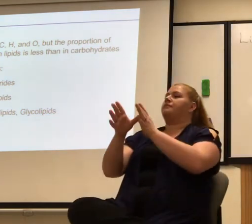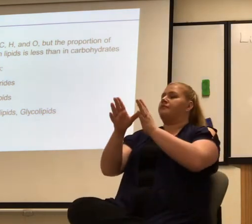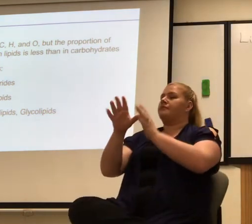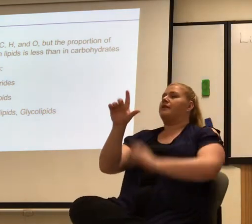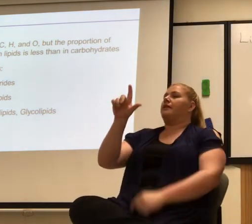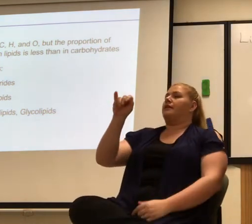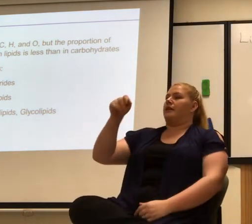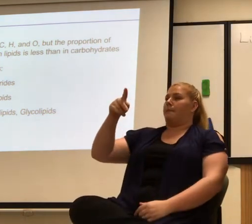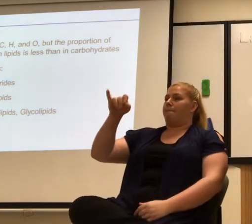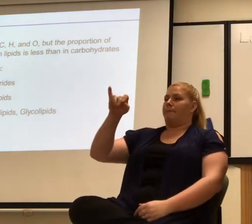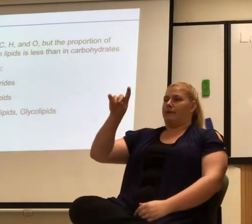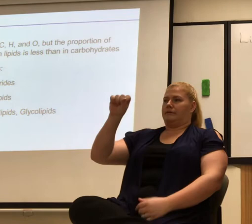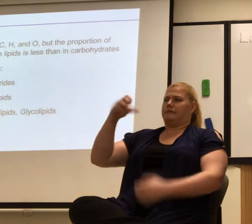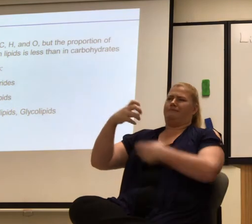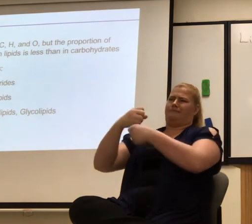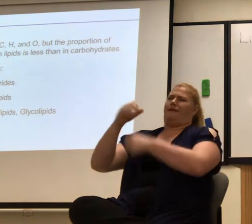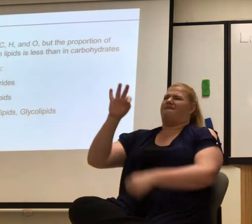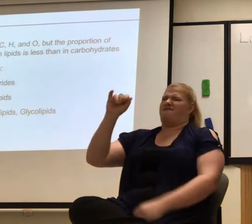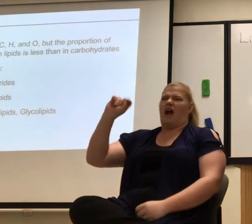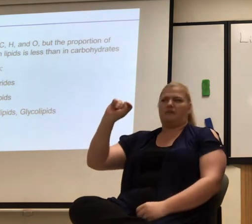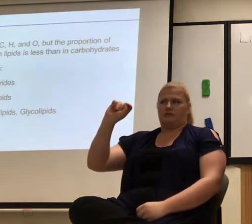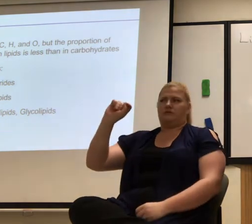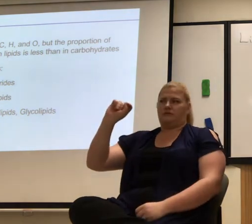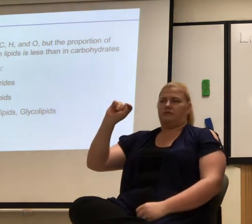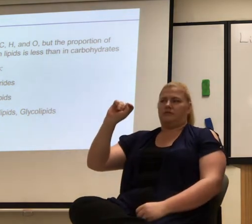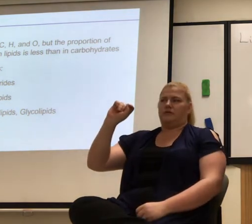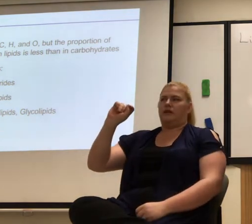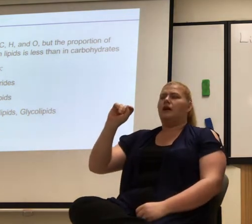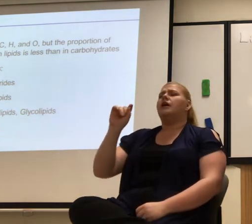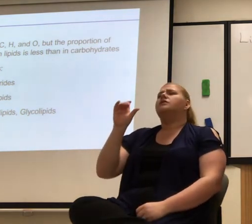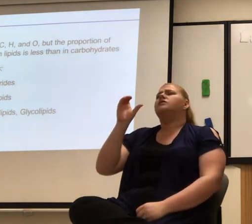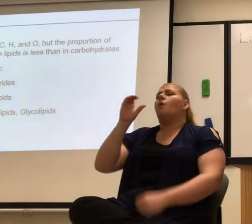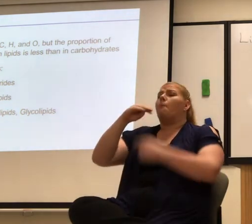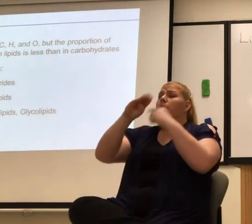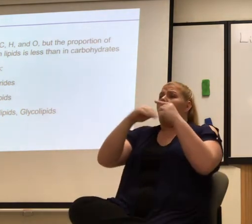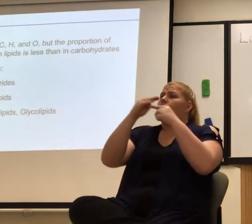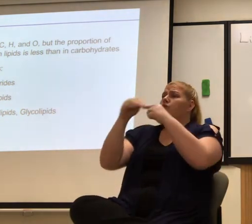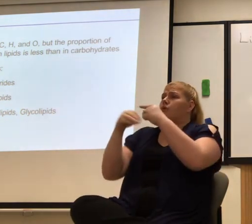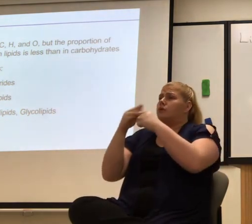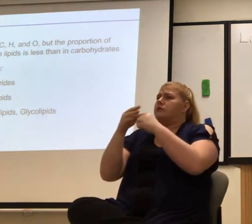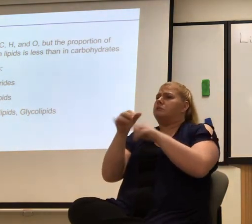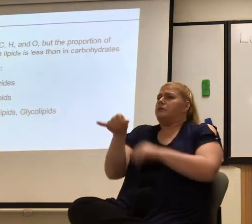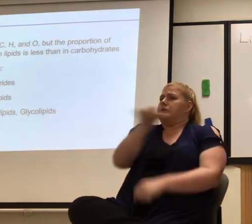more carbon and hydrogen proportionally than carbohydrates do.